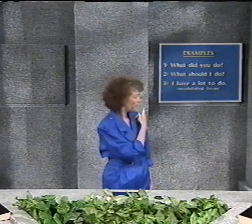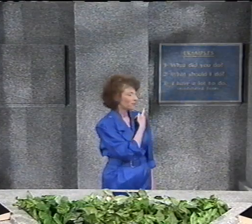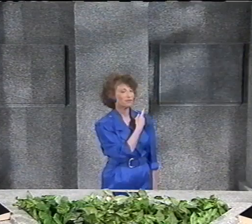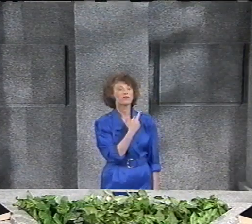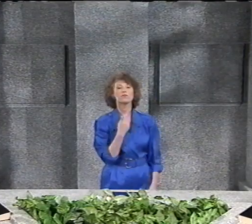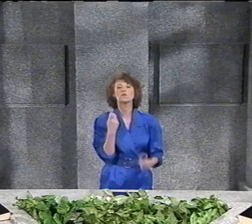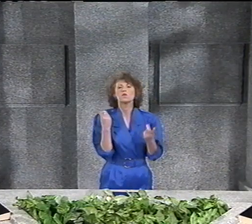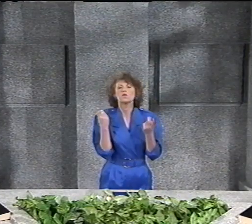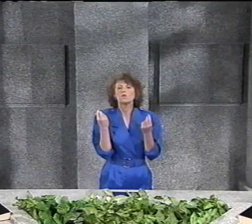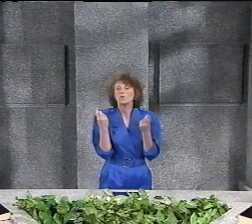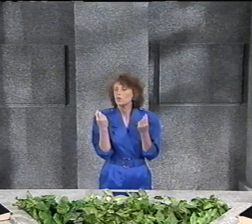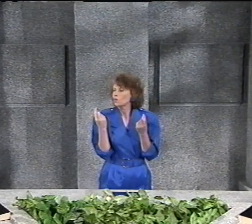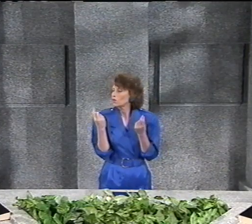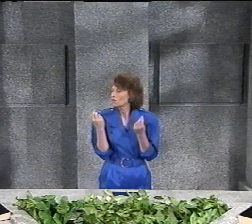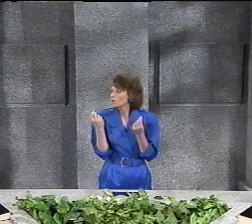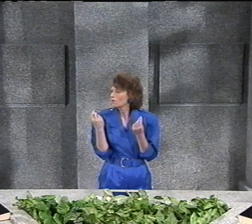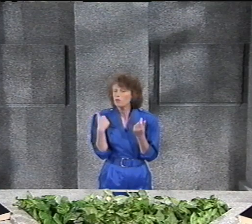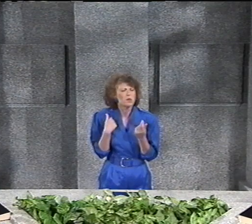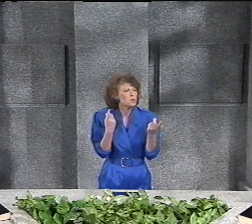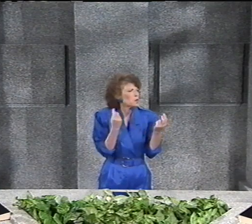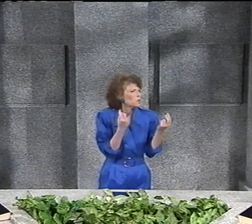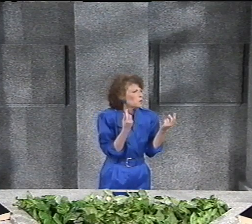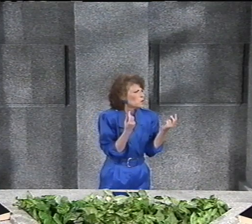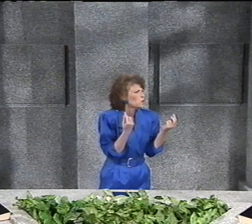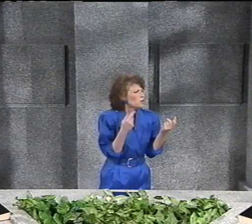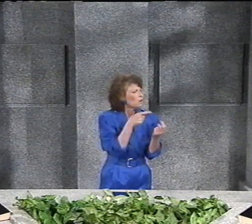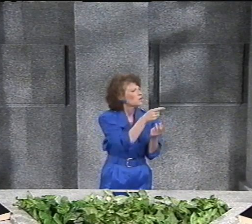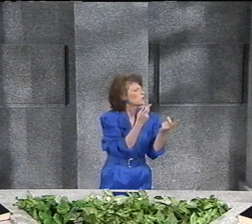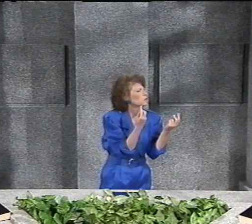It comes from the English word do, D-O.